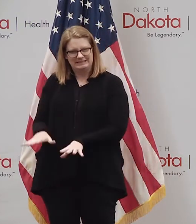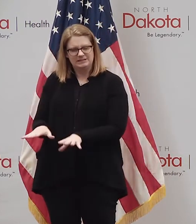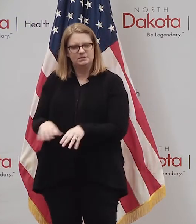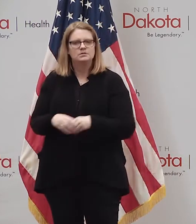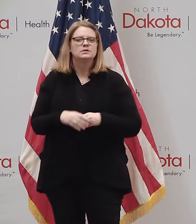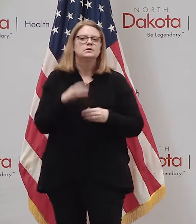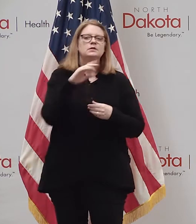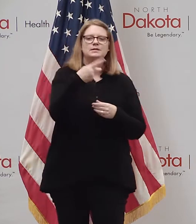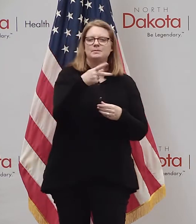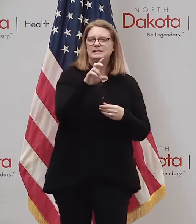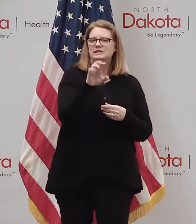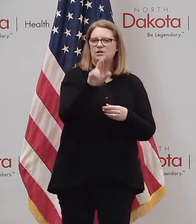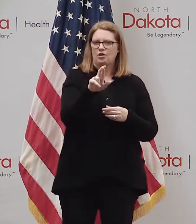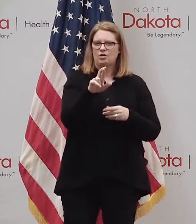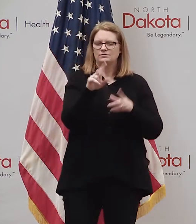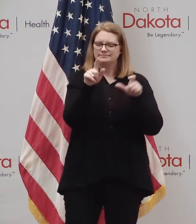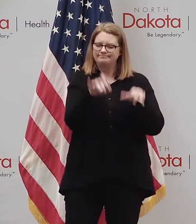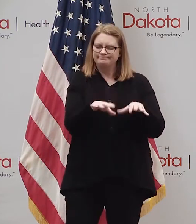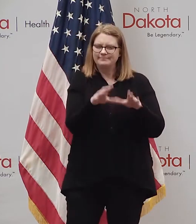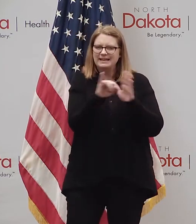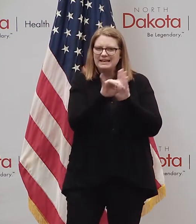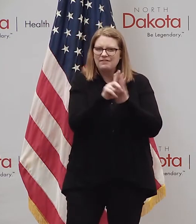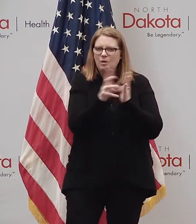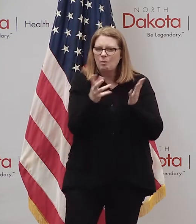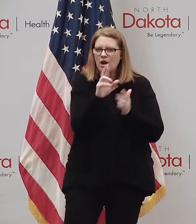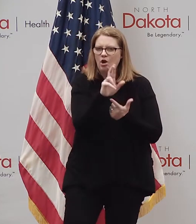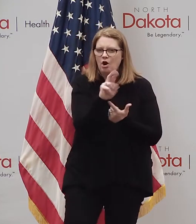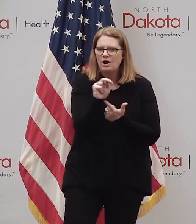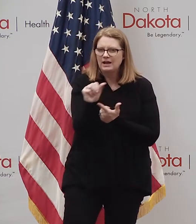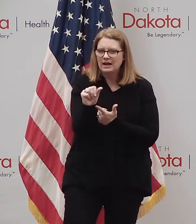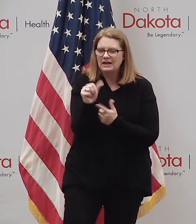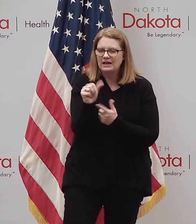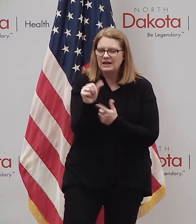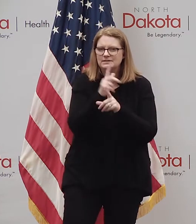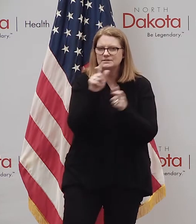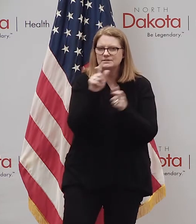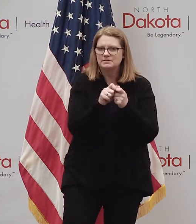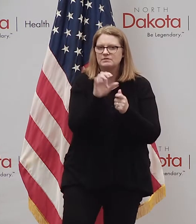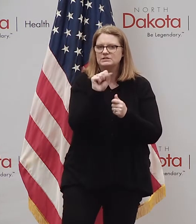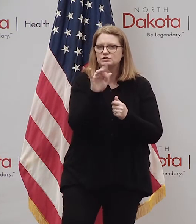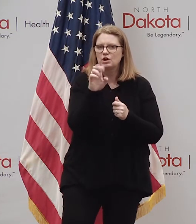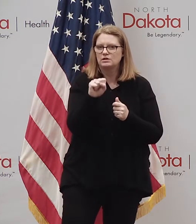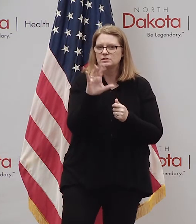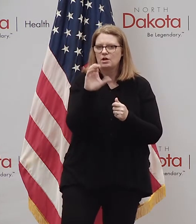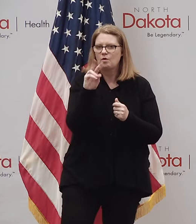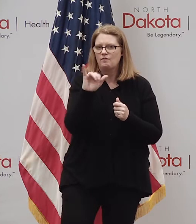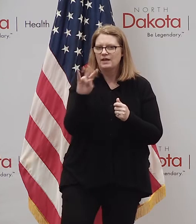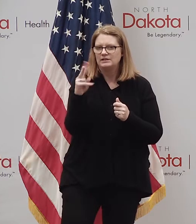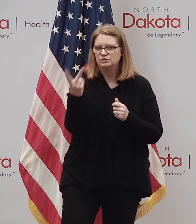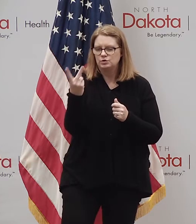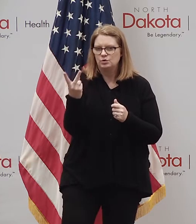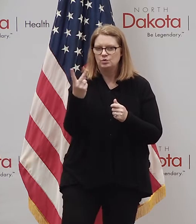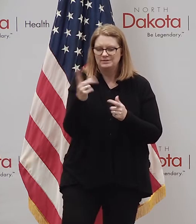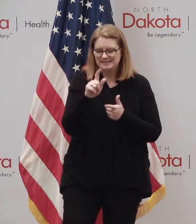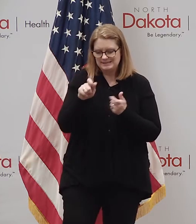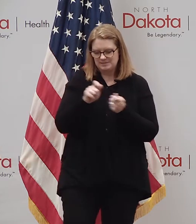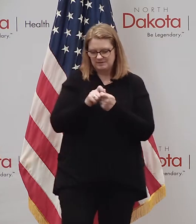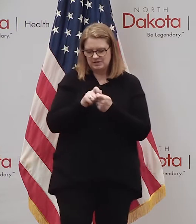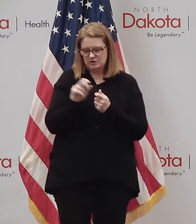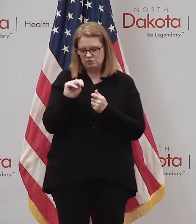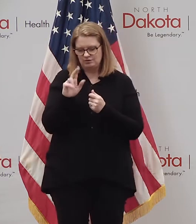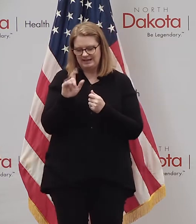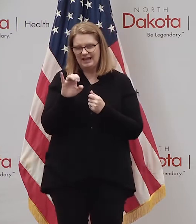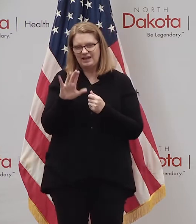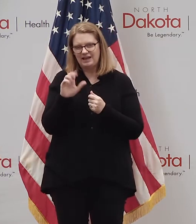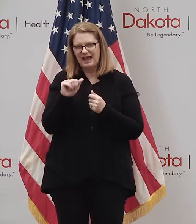the PCR tests detect RNA that is specific for SARS-CoV-2, the specificity of the nucleic acid test